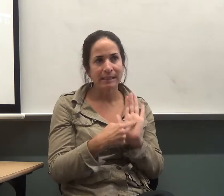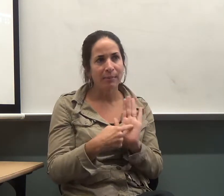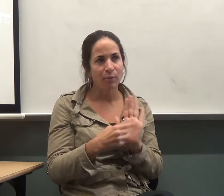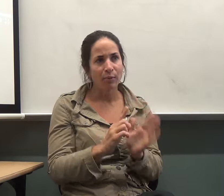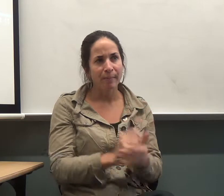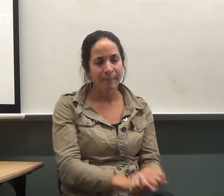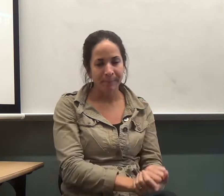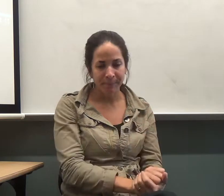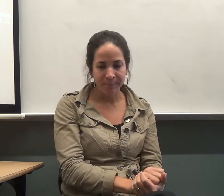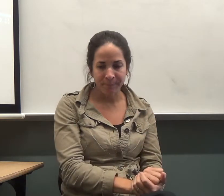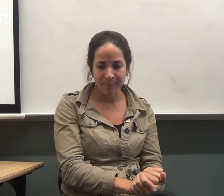Imagined.